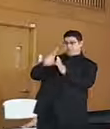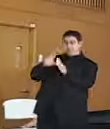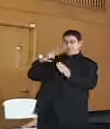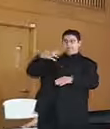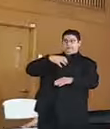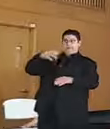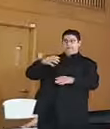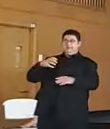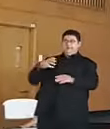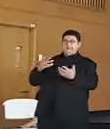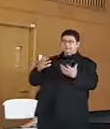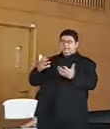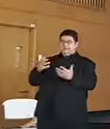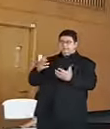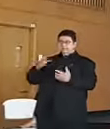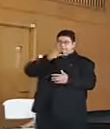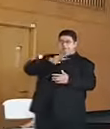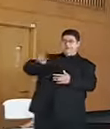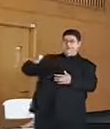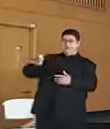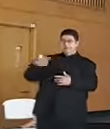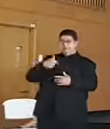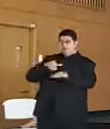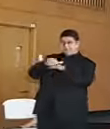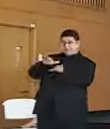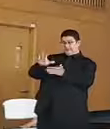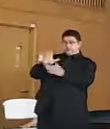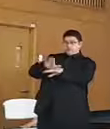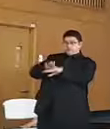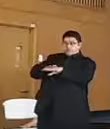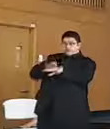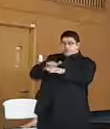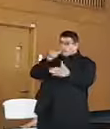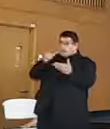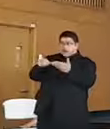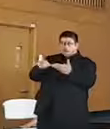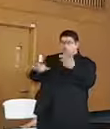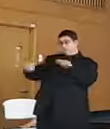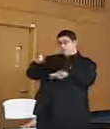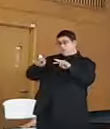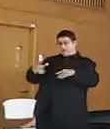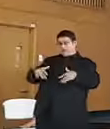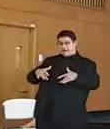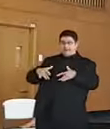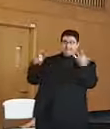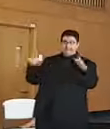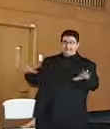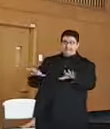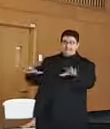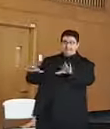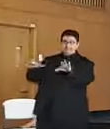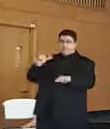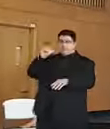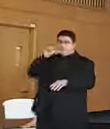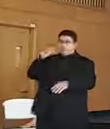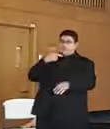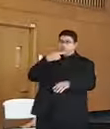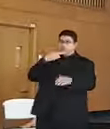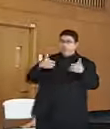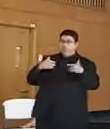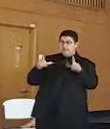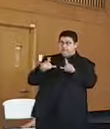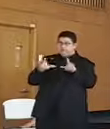violations. We're sending warning letters. We're monitoring their activity. Bars and restaurants have license, and because